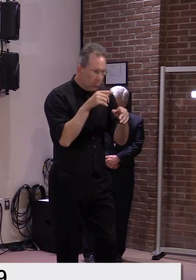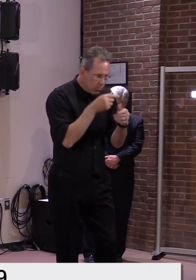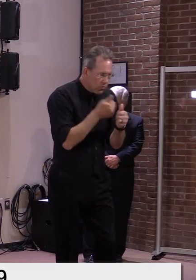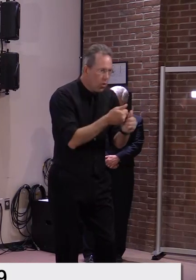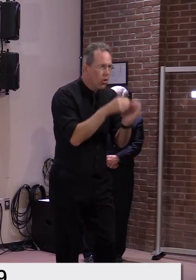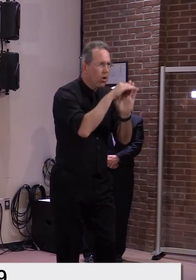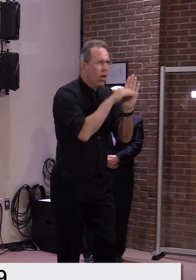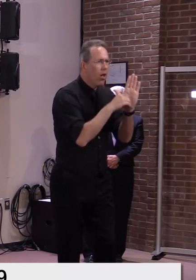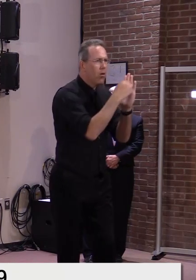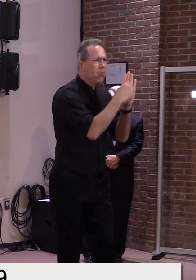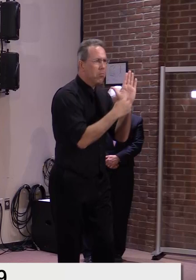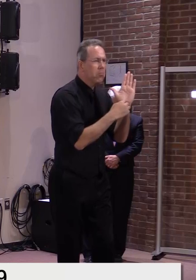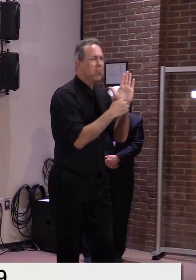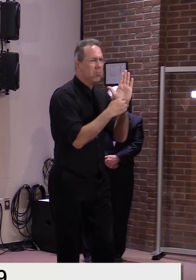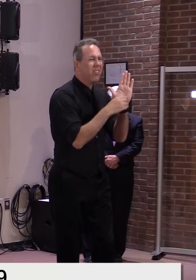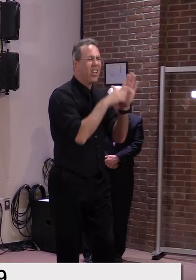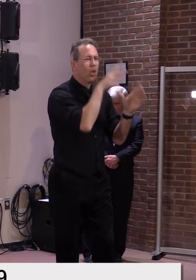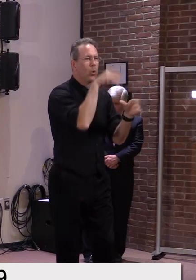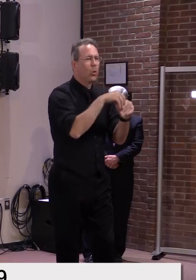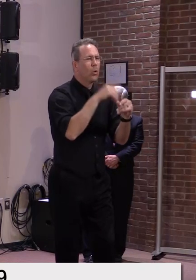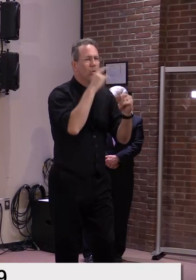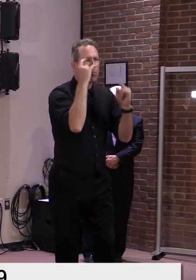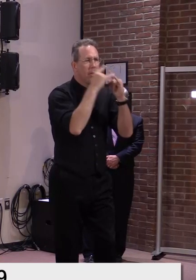and state of Vermont guidance.